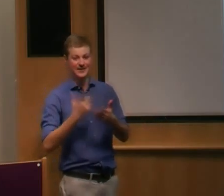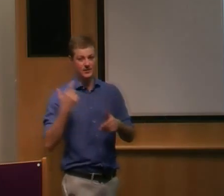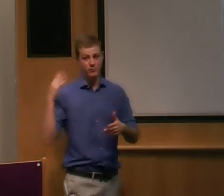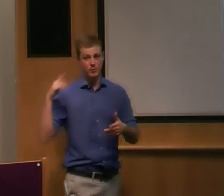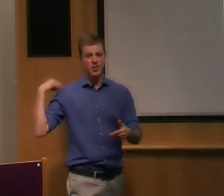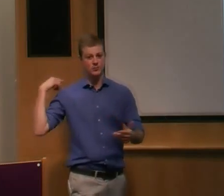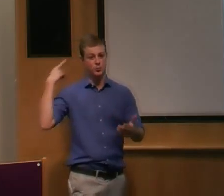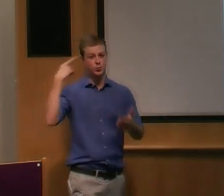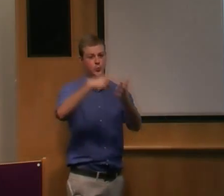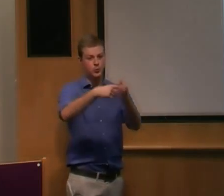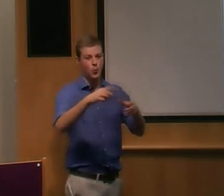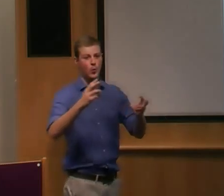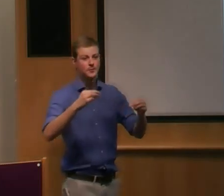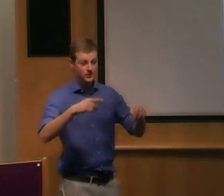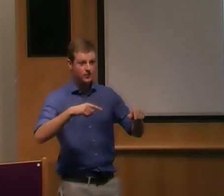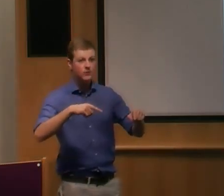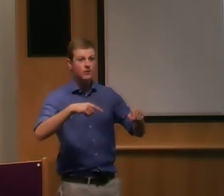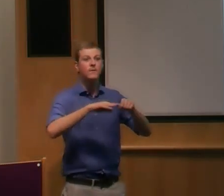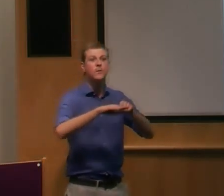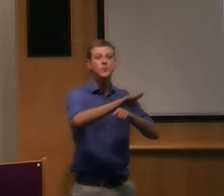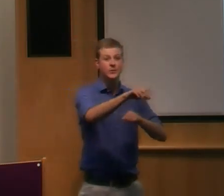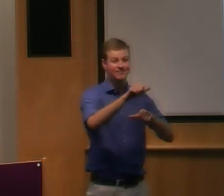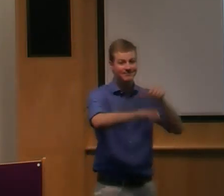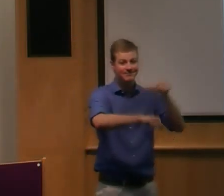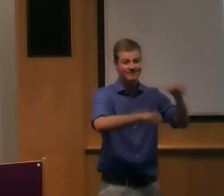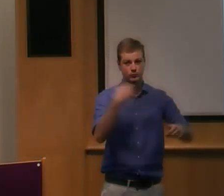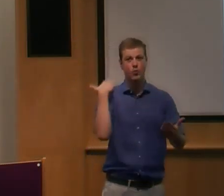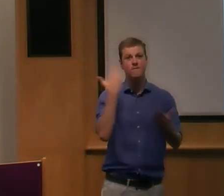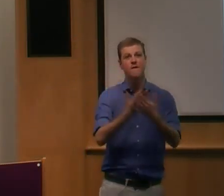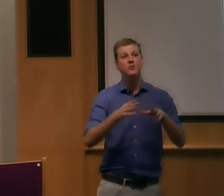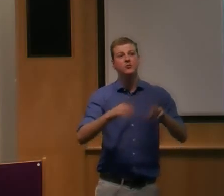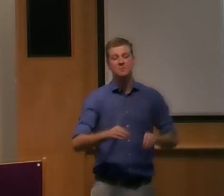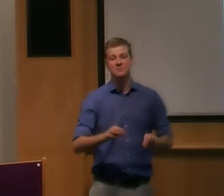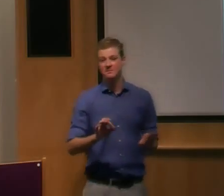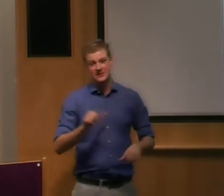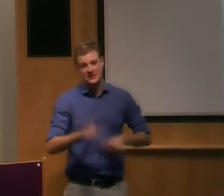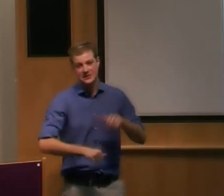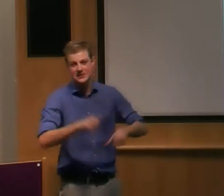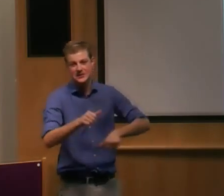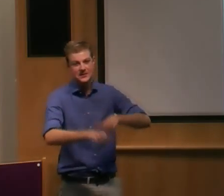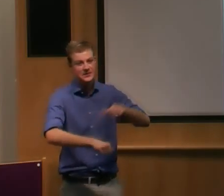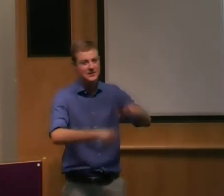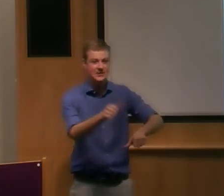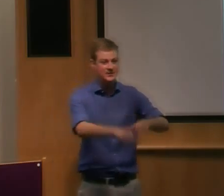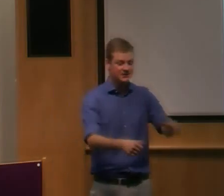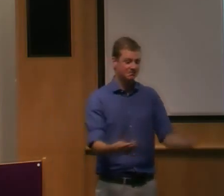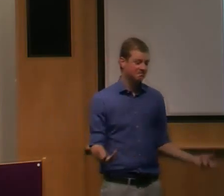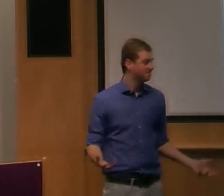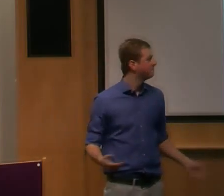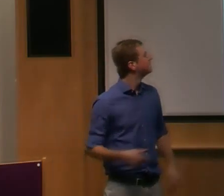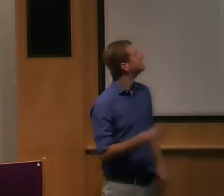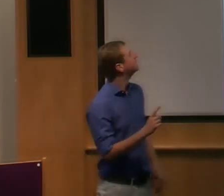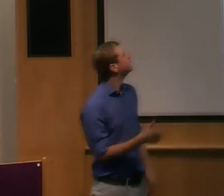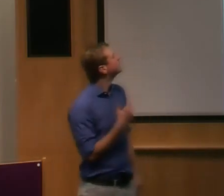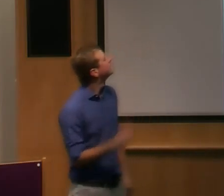that from that time to now, people have travelled, people have spread, and we're not going to curtail